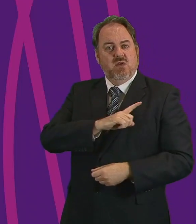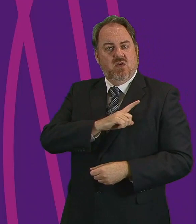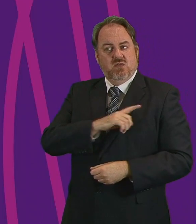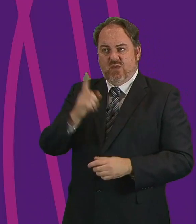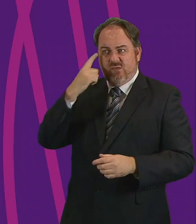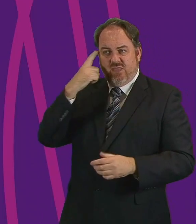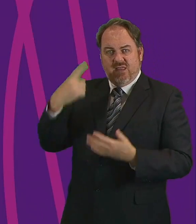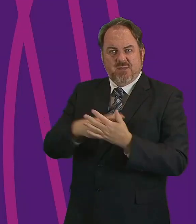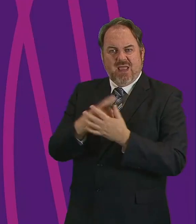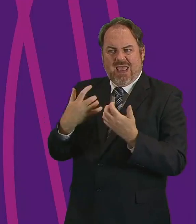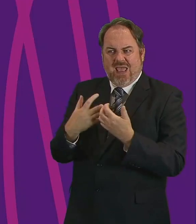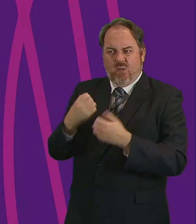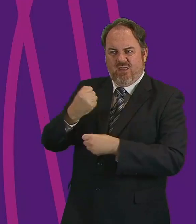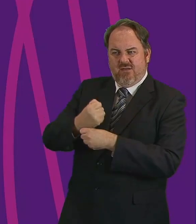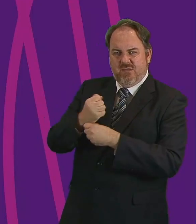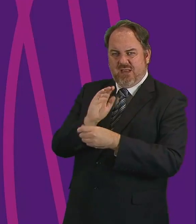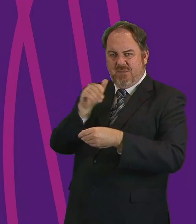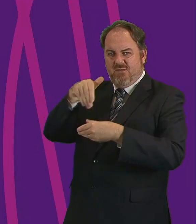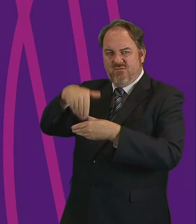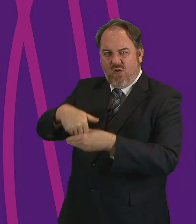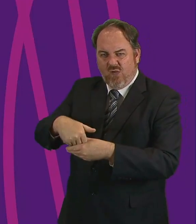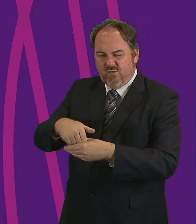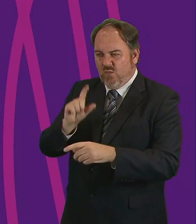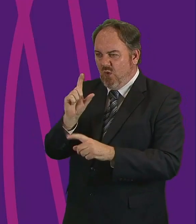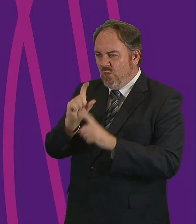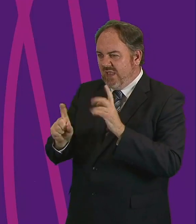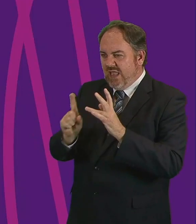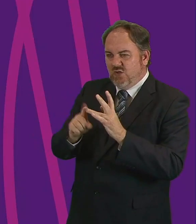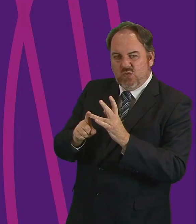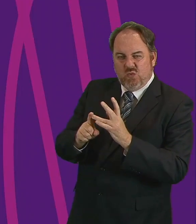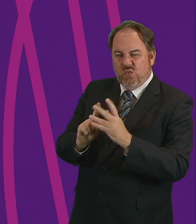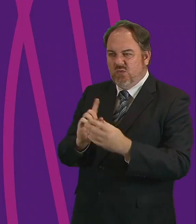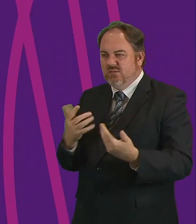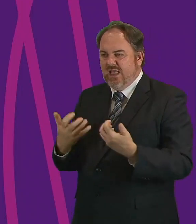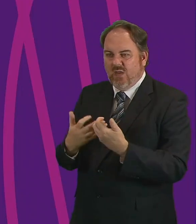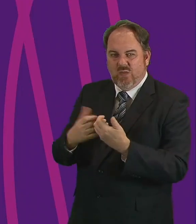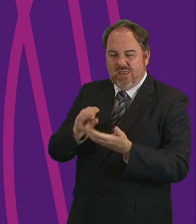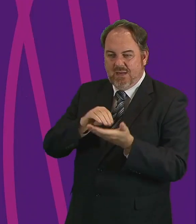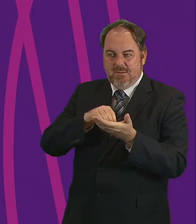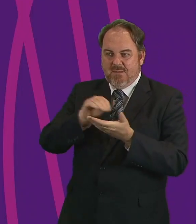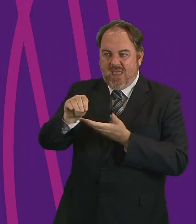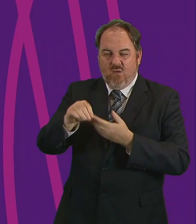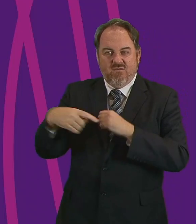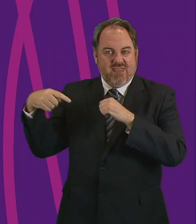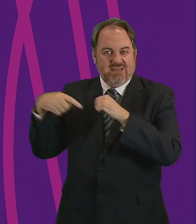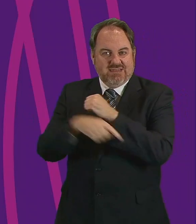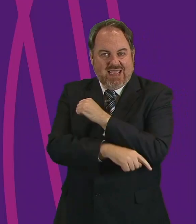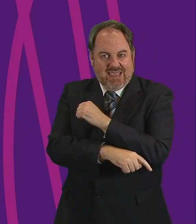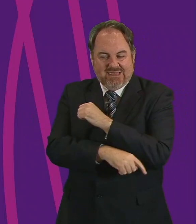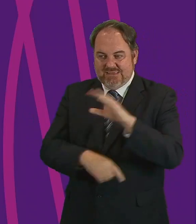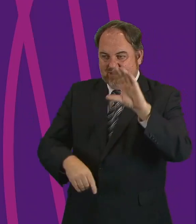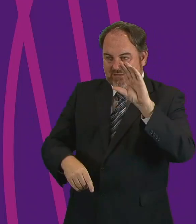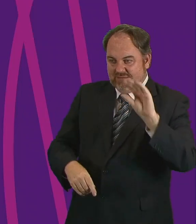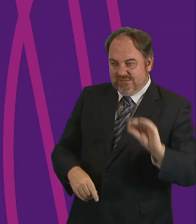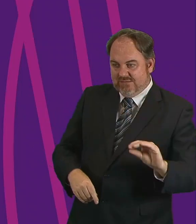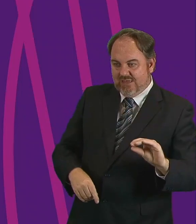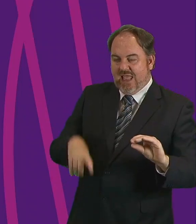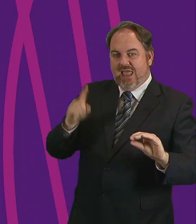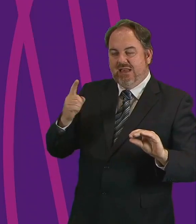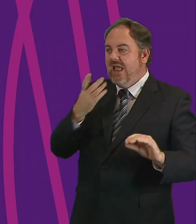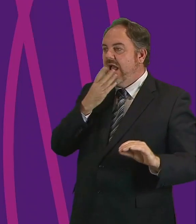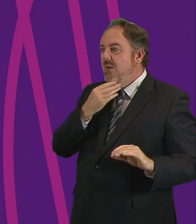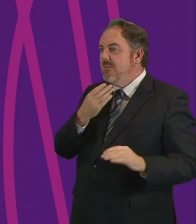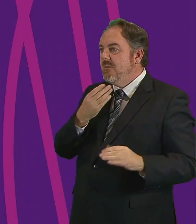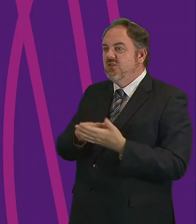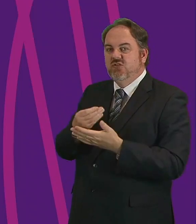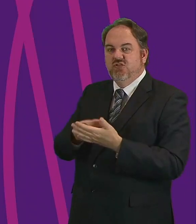state, the level of the intervention, how we manage or pay off the debt and the level of the annual deficit.